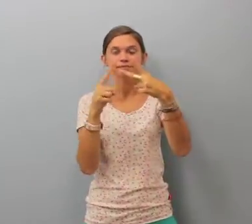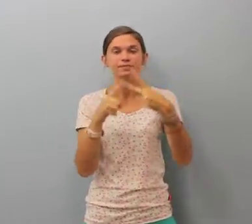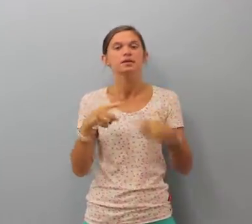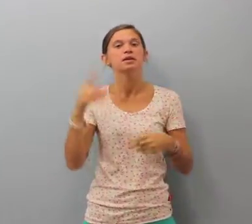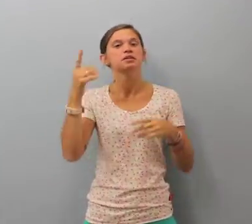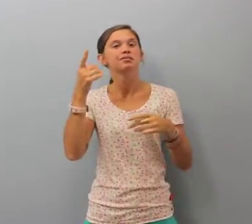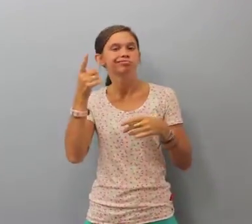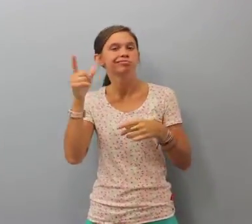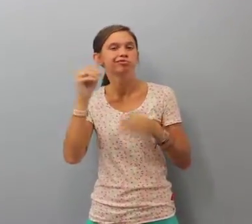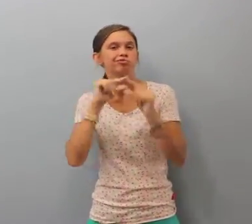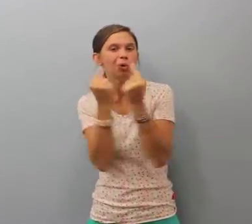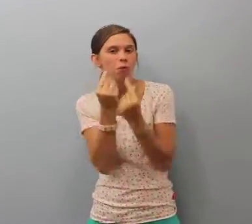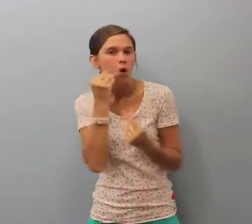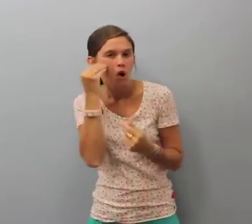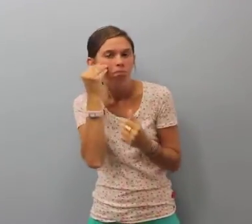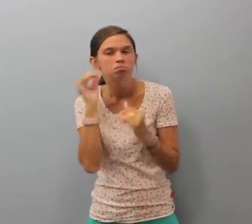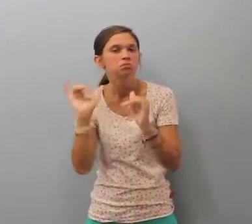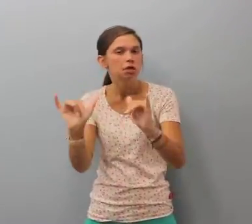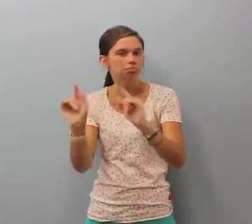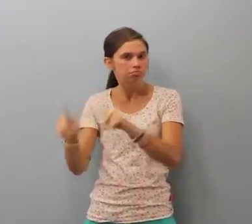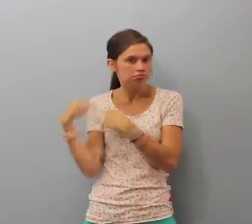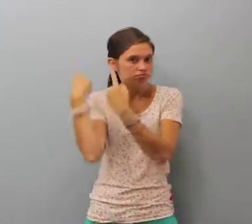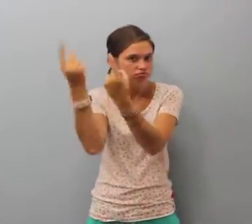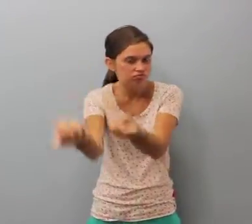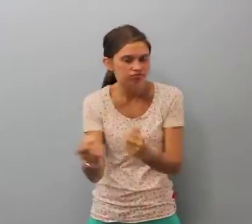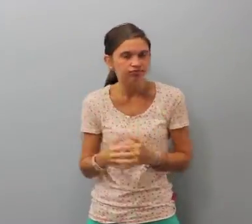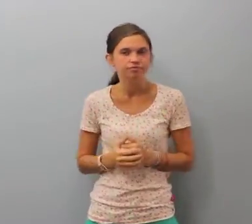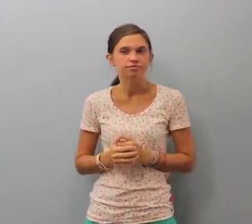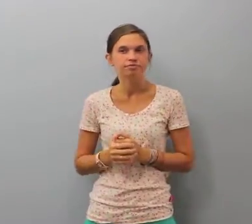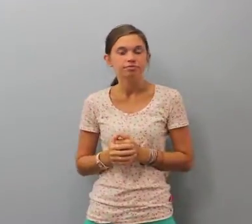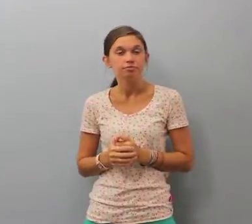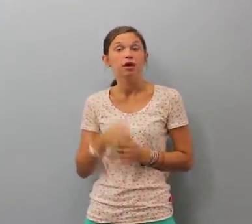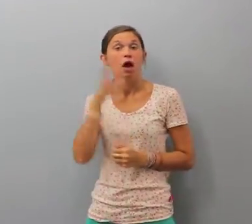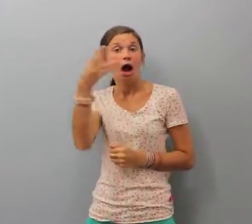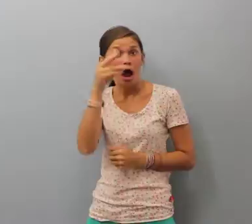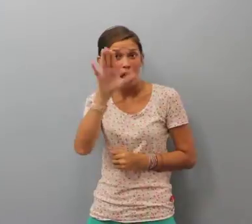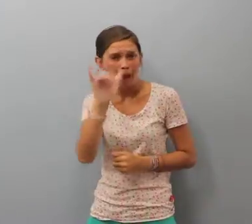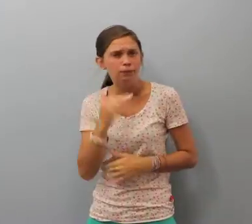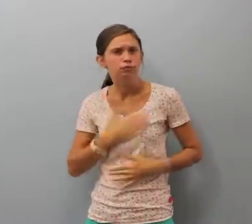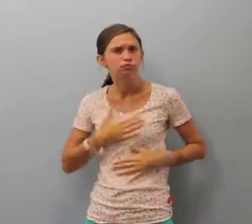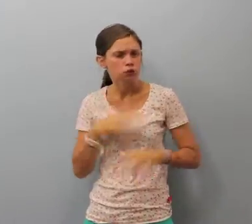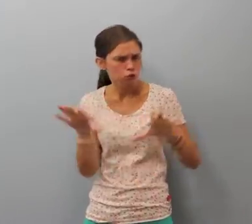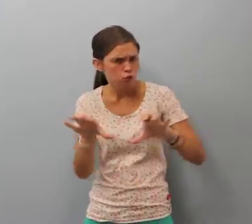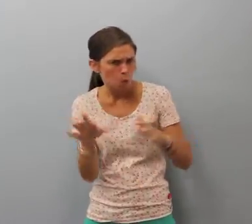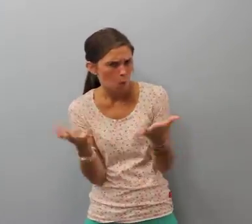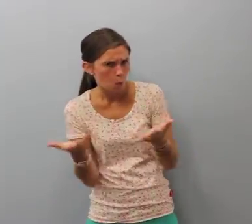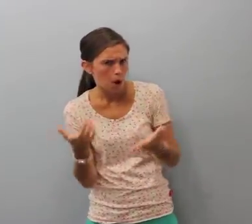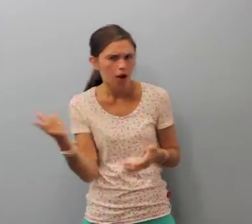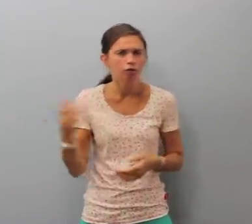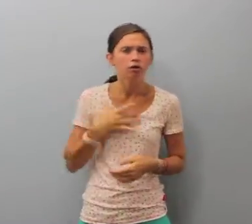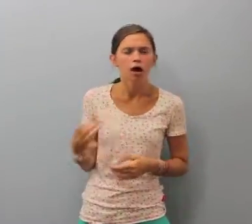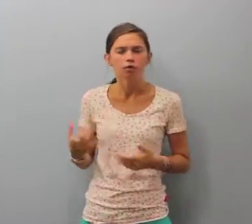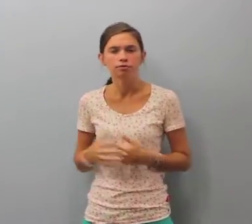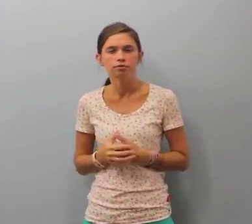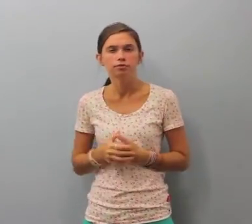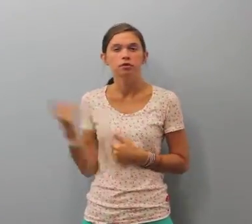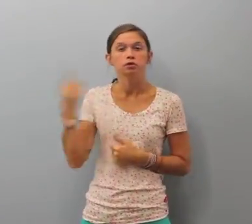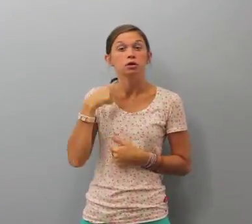children. She also works in a group home. I asked her what her hobbies are. She